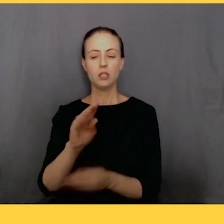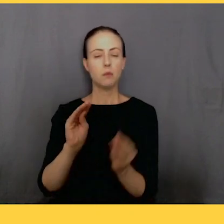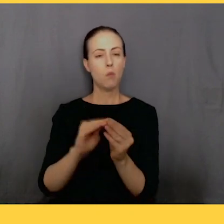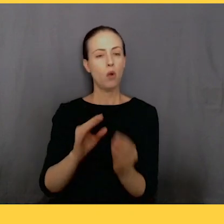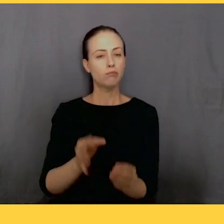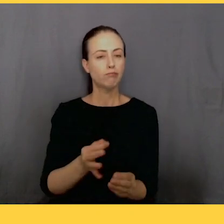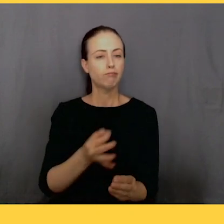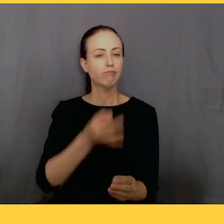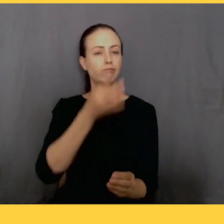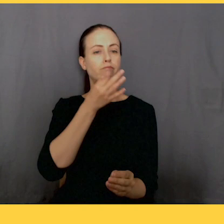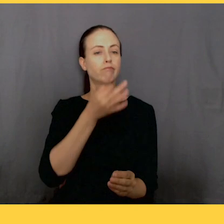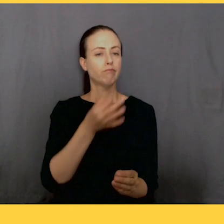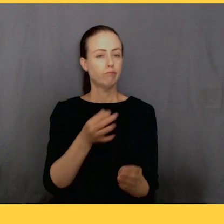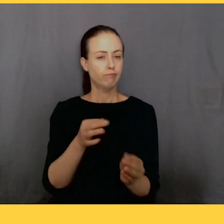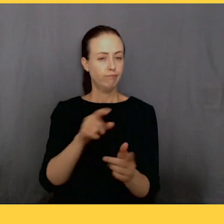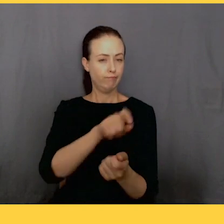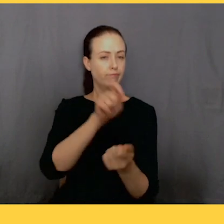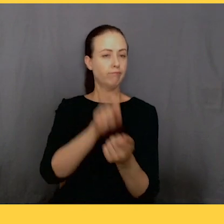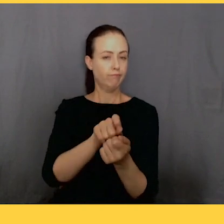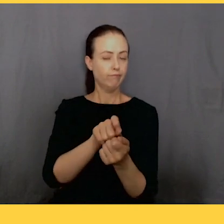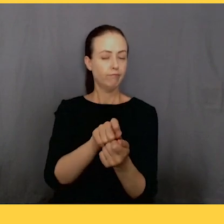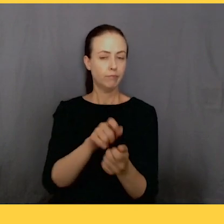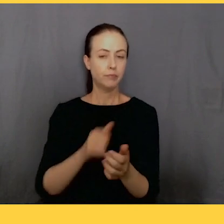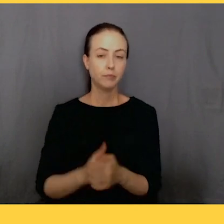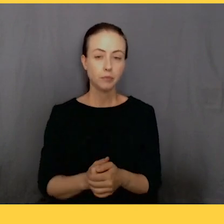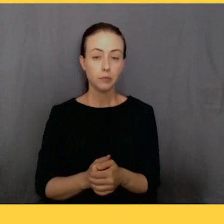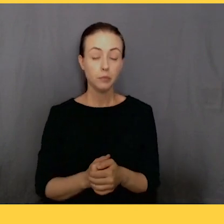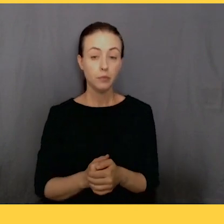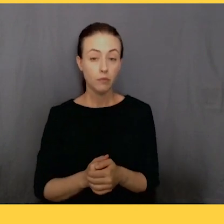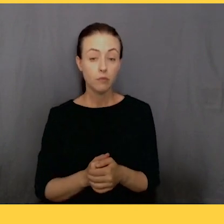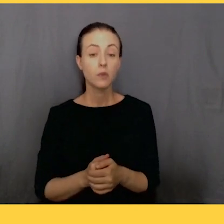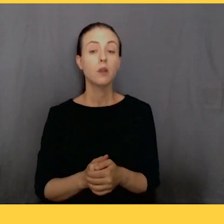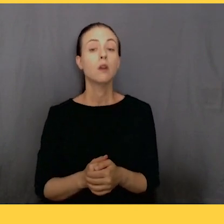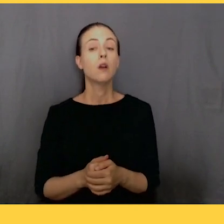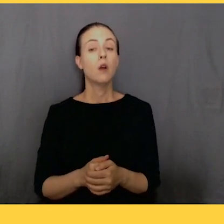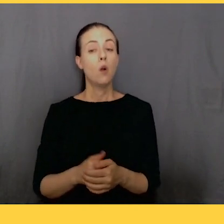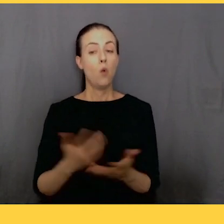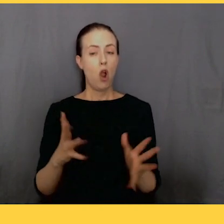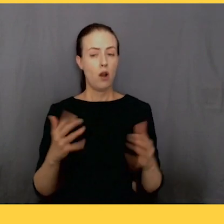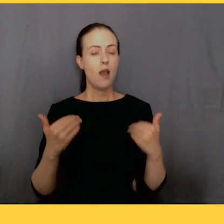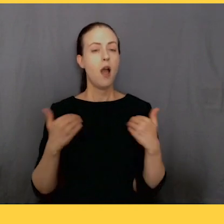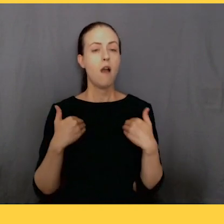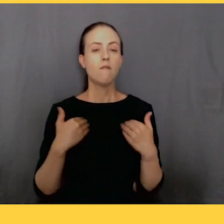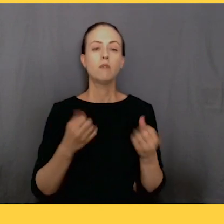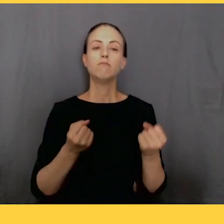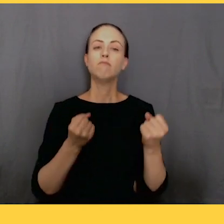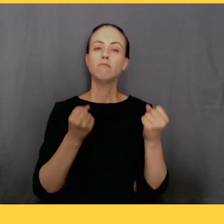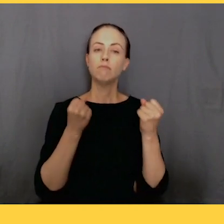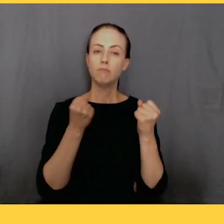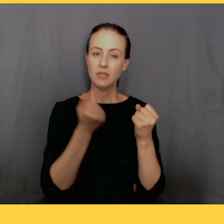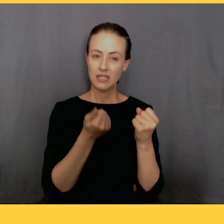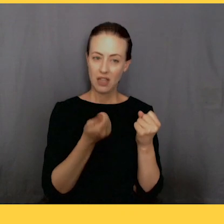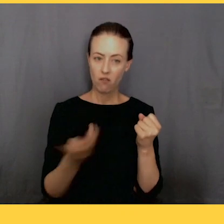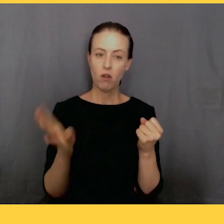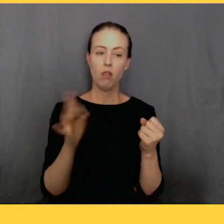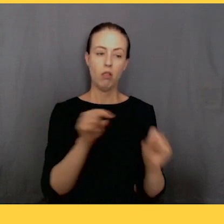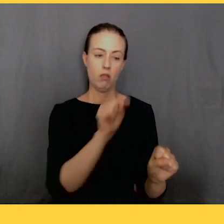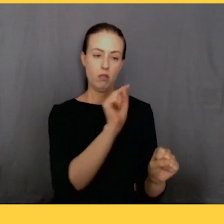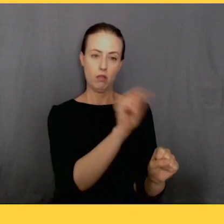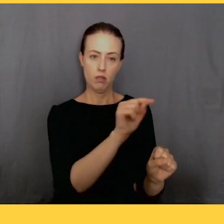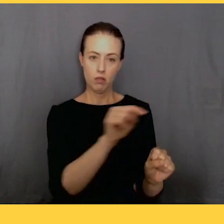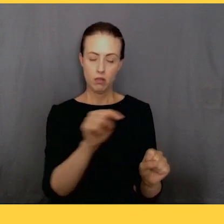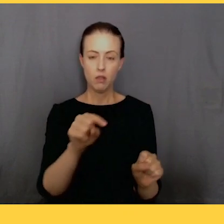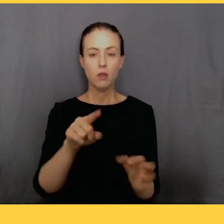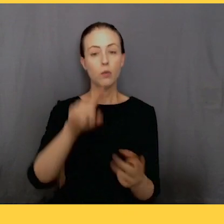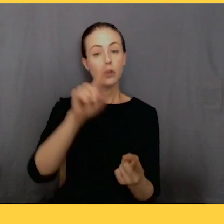very specific local level. And in this area, we have multiple weather stations, which will help to provide information we need to reduce the